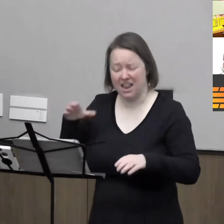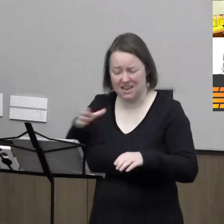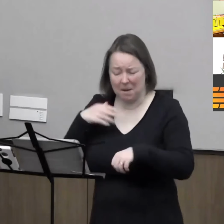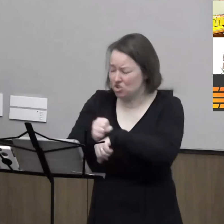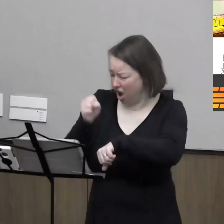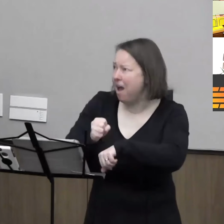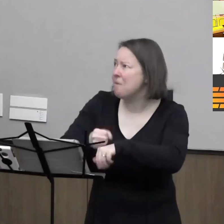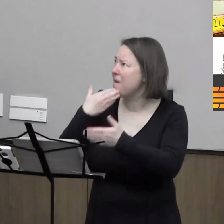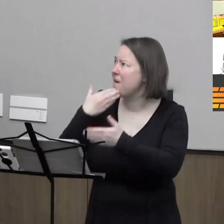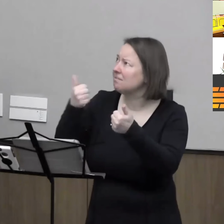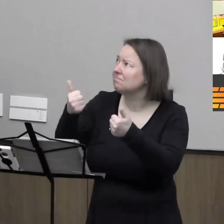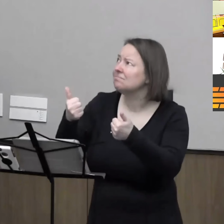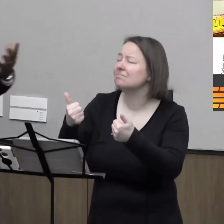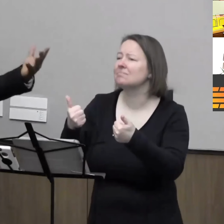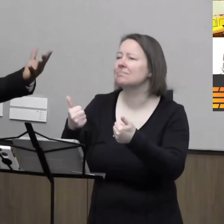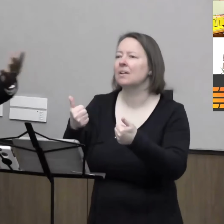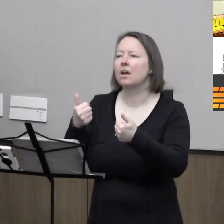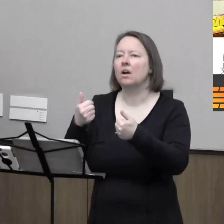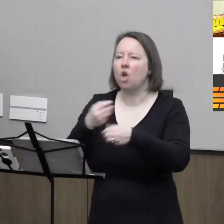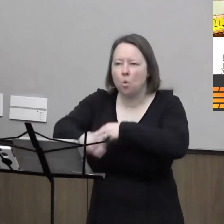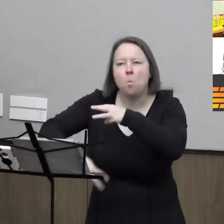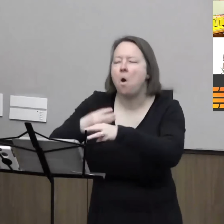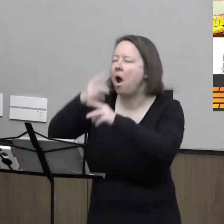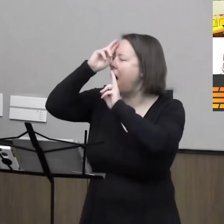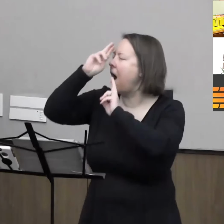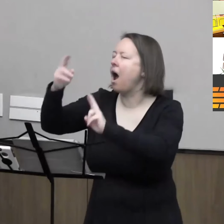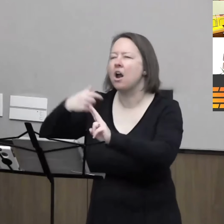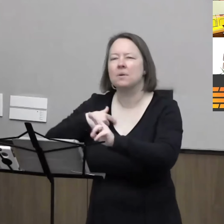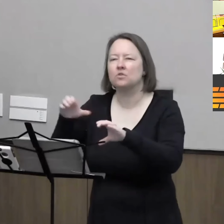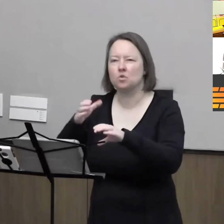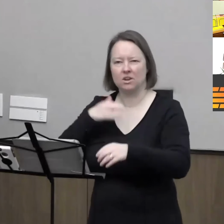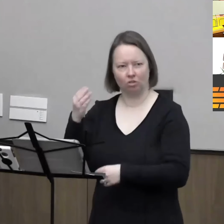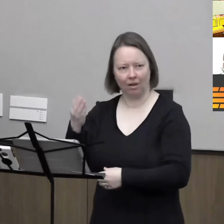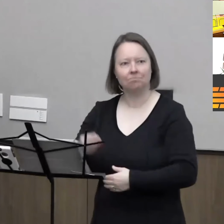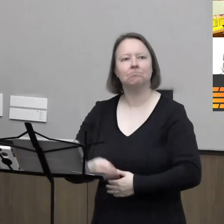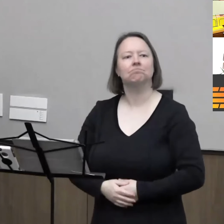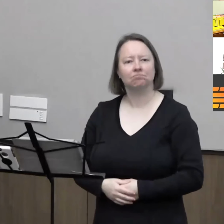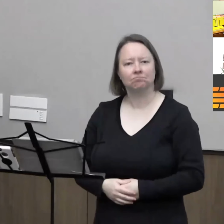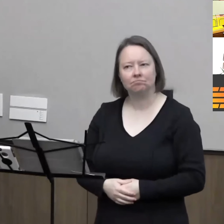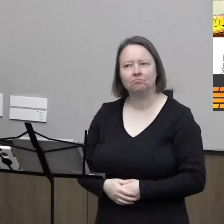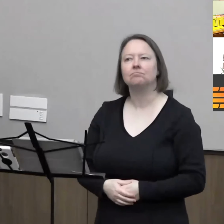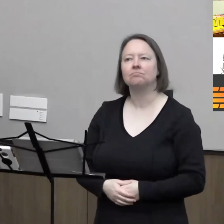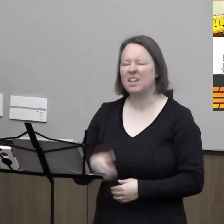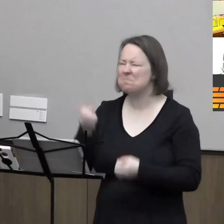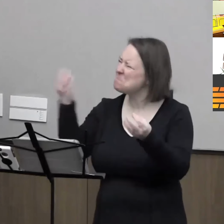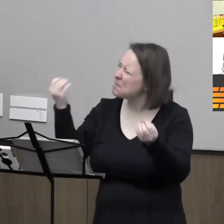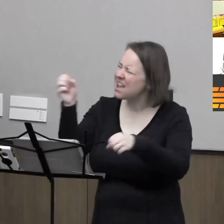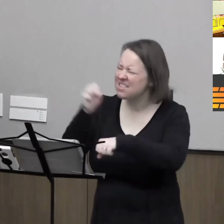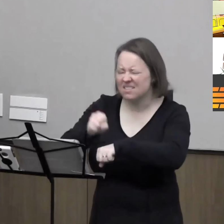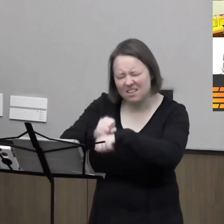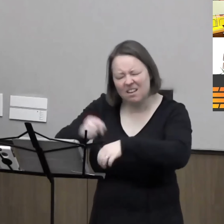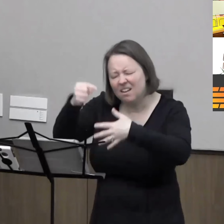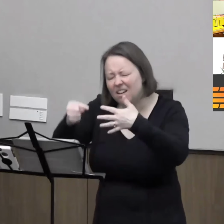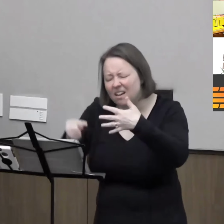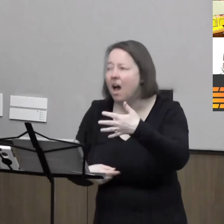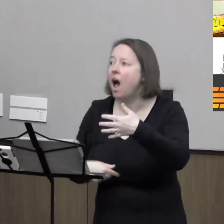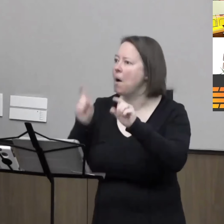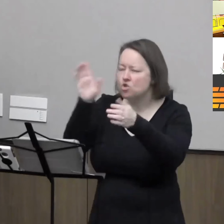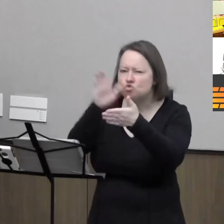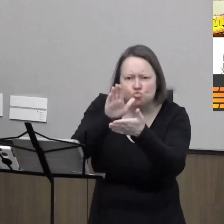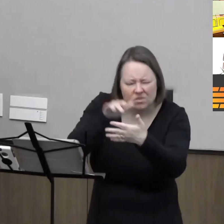well. The world honored me for doing my job. I did a lot of things, Lord. I went to school